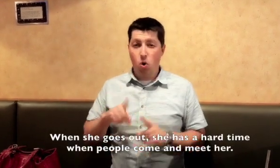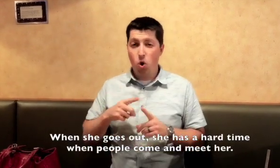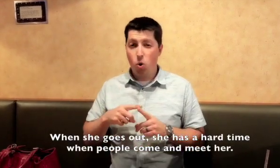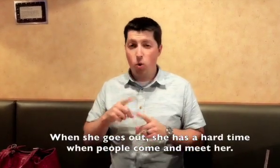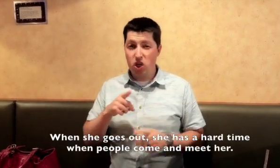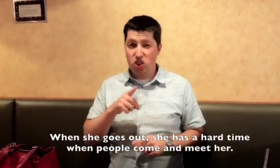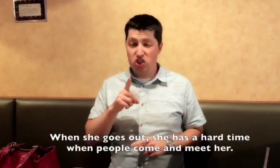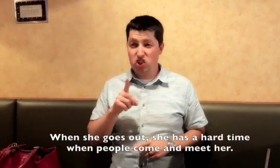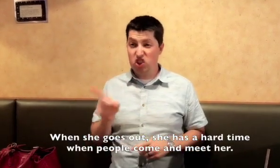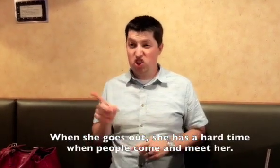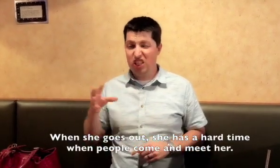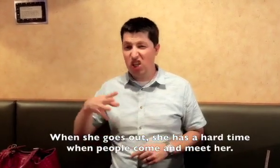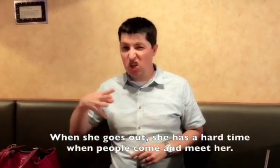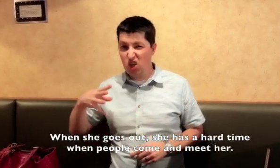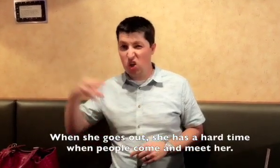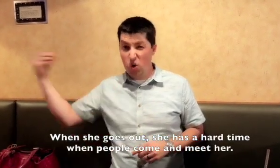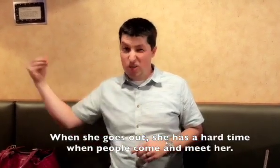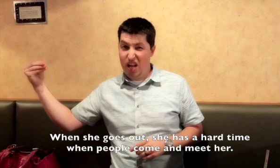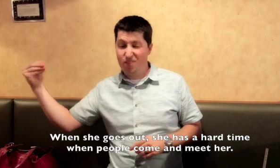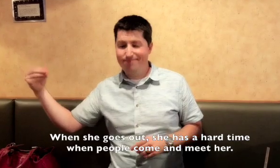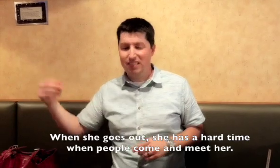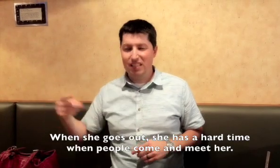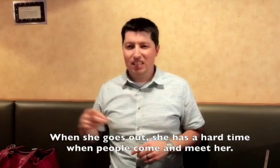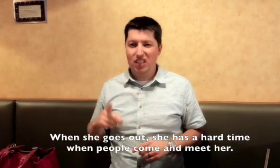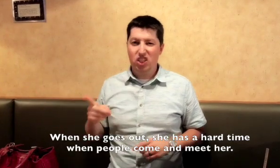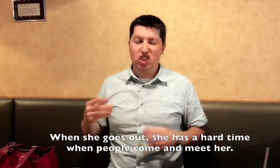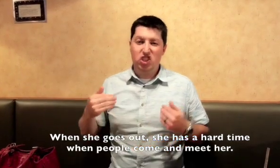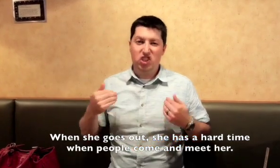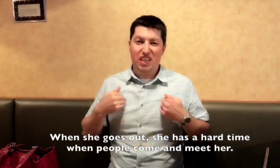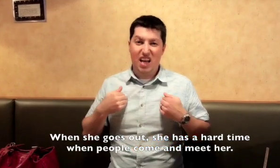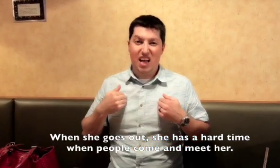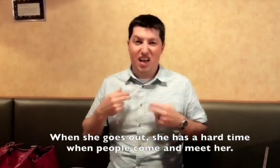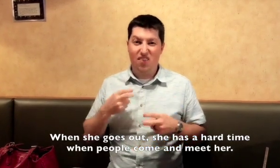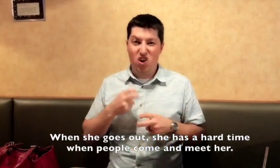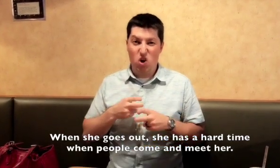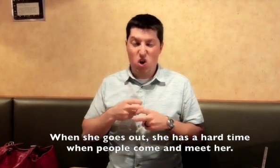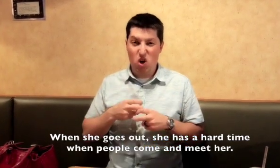And when she goes out, she has a hard time when people come and meet her.